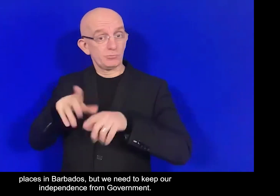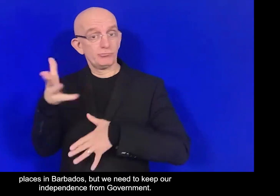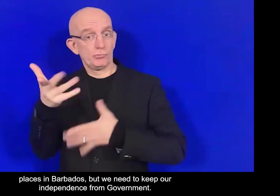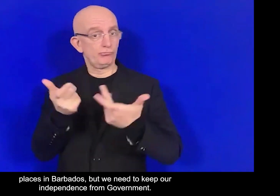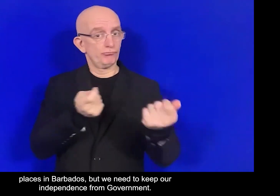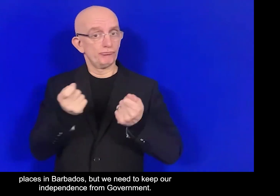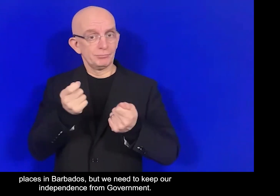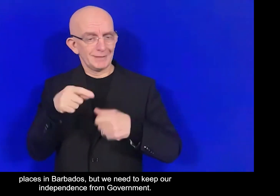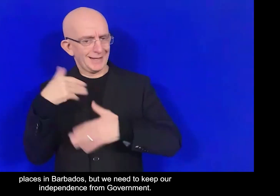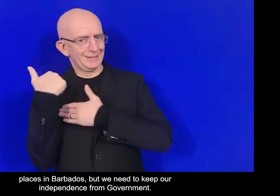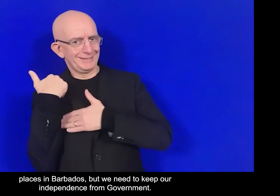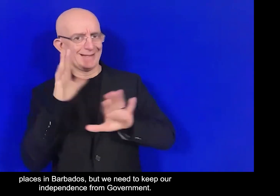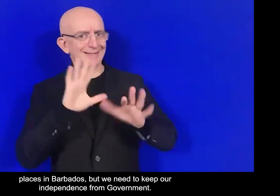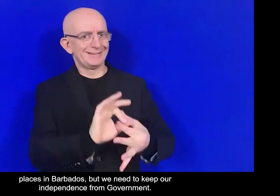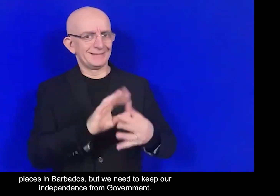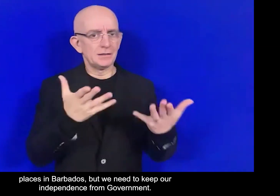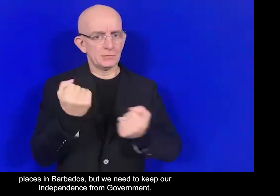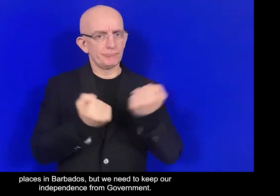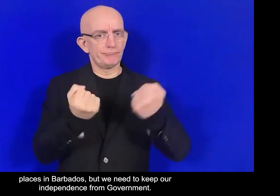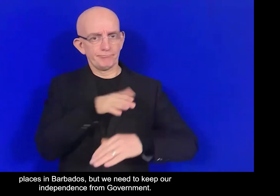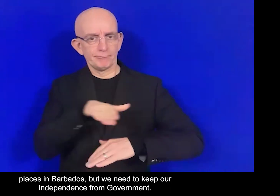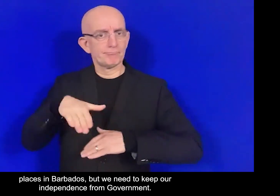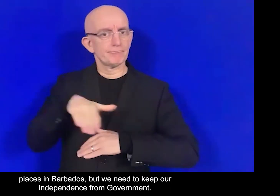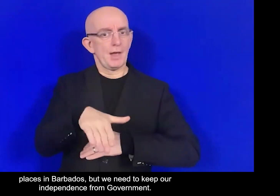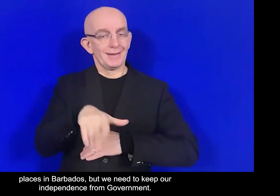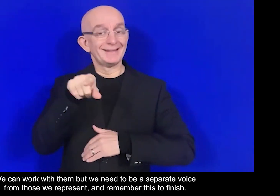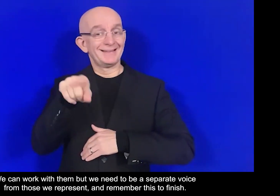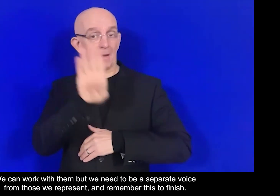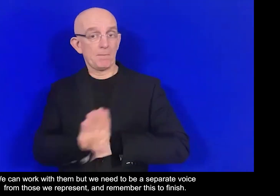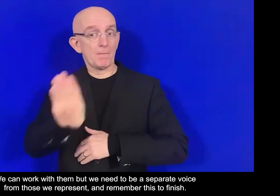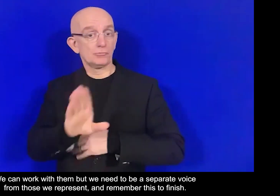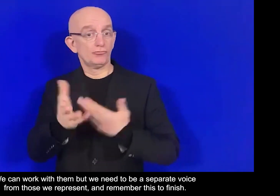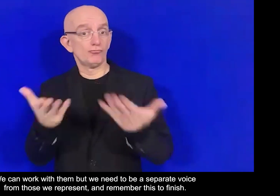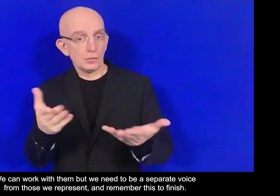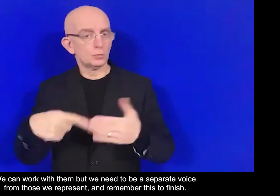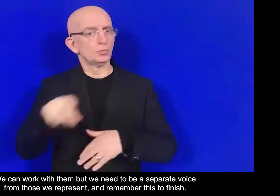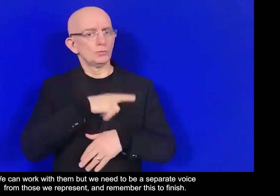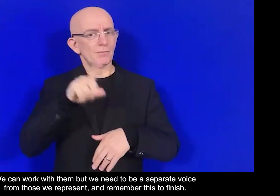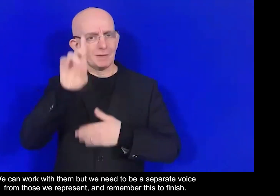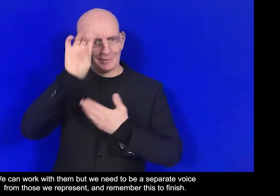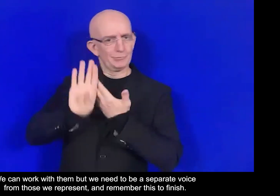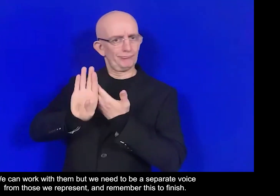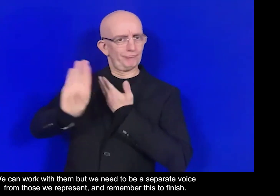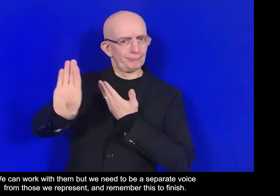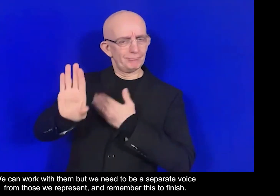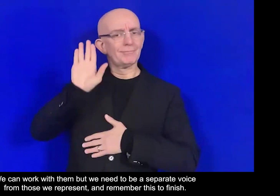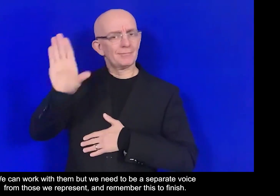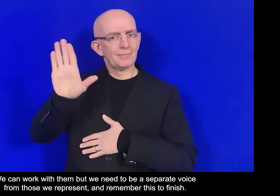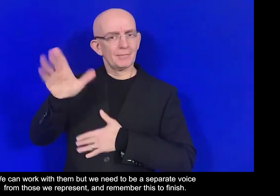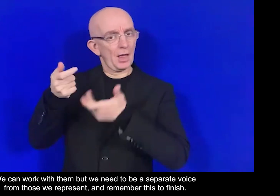Barbados. But we need to keep our independence from government. We can work with them, but we need to be a